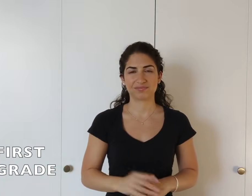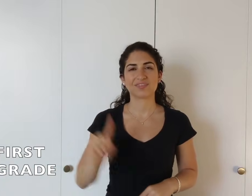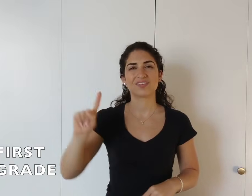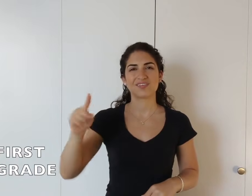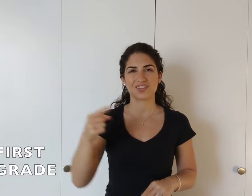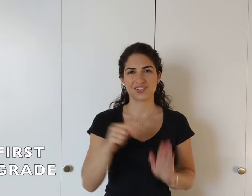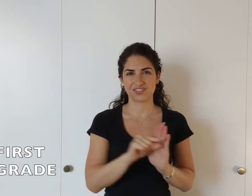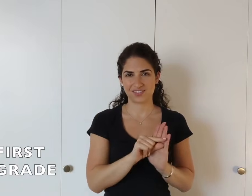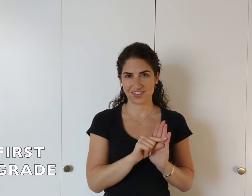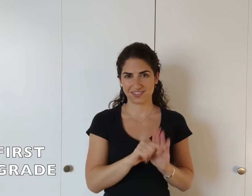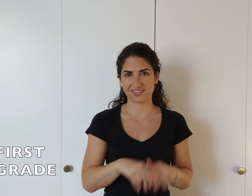First grade.